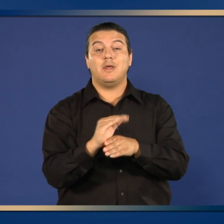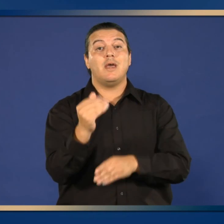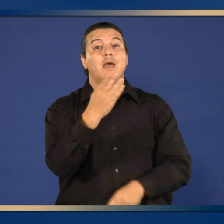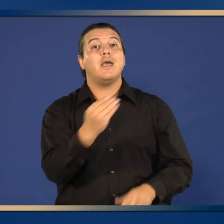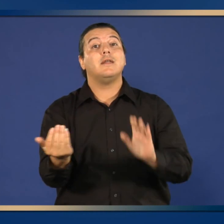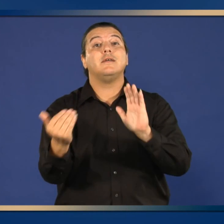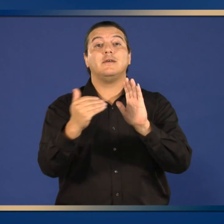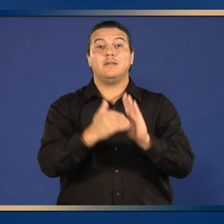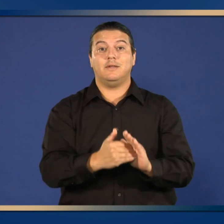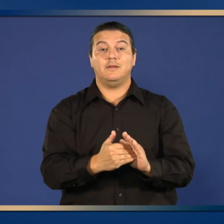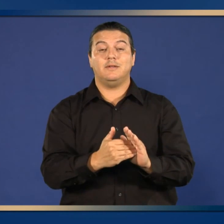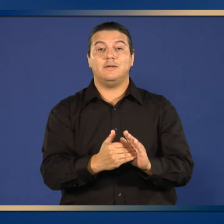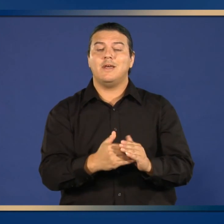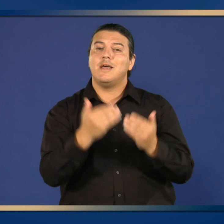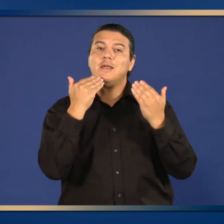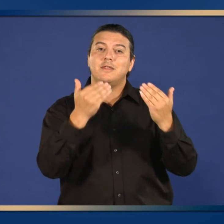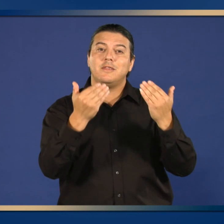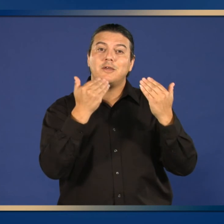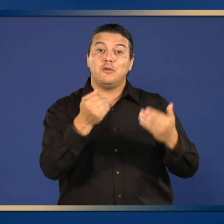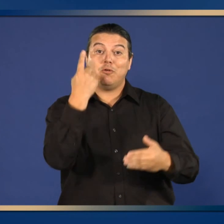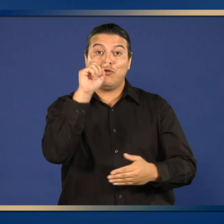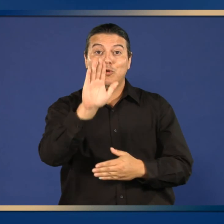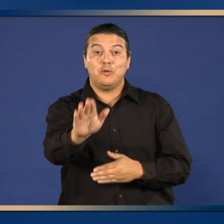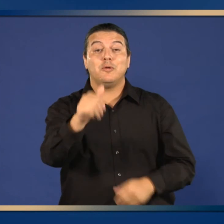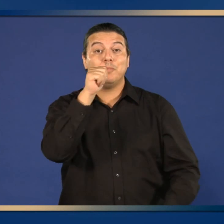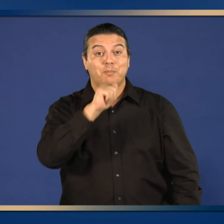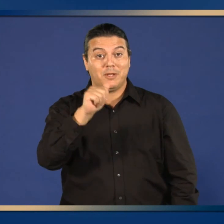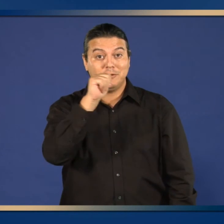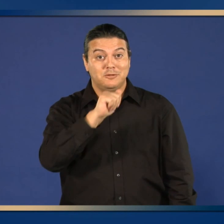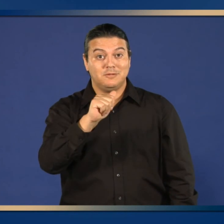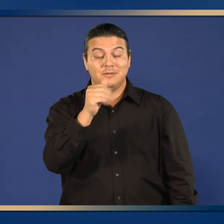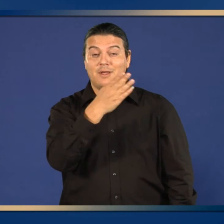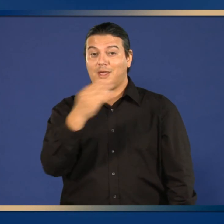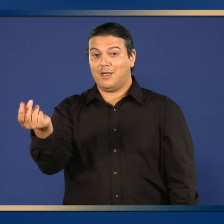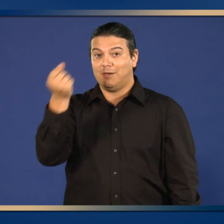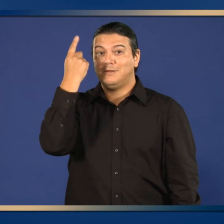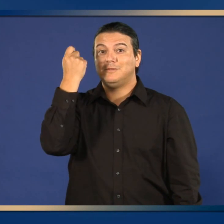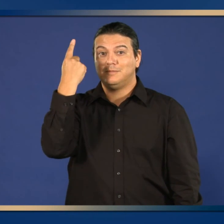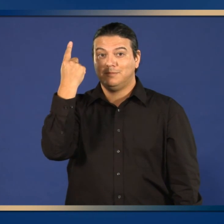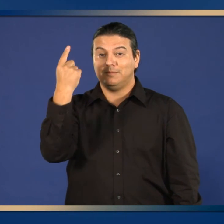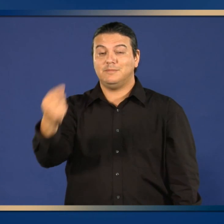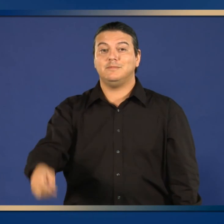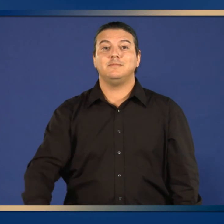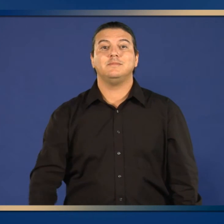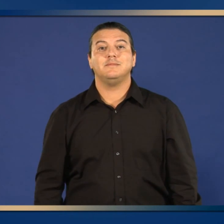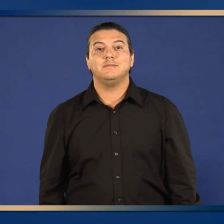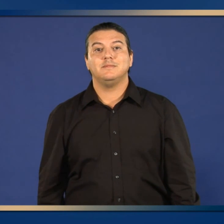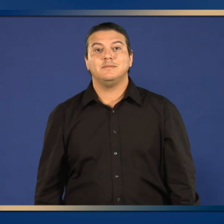And once again, thank you for your patience and understanding.